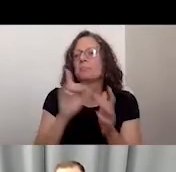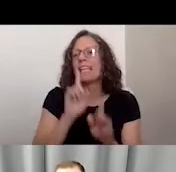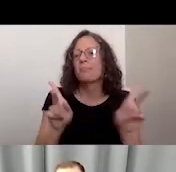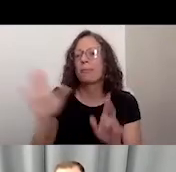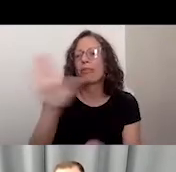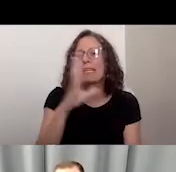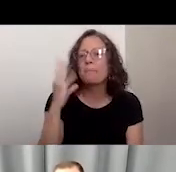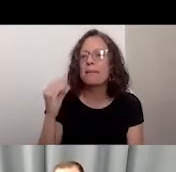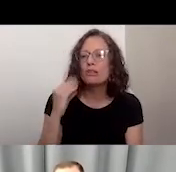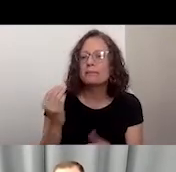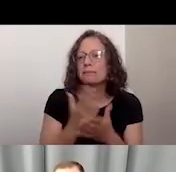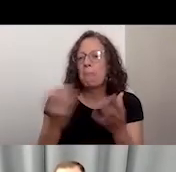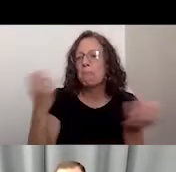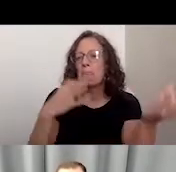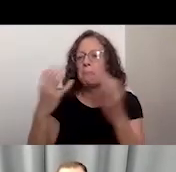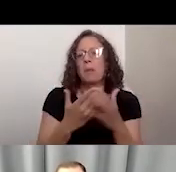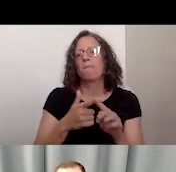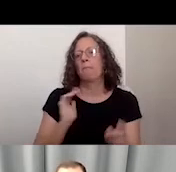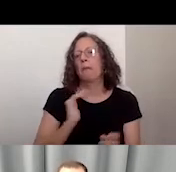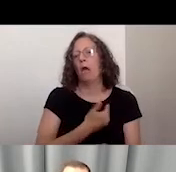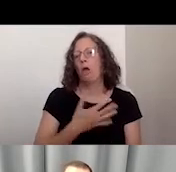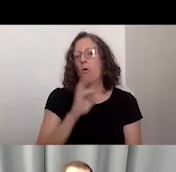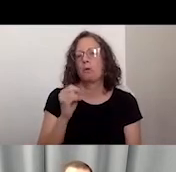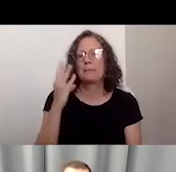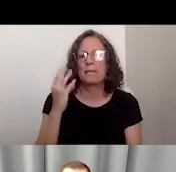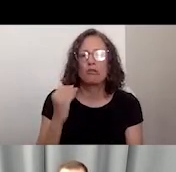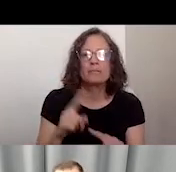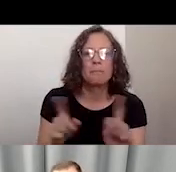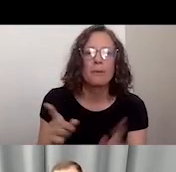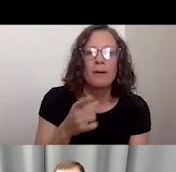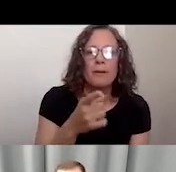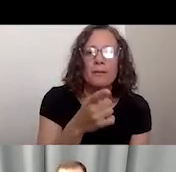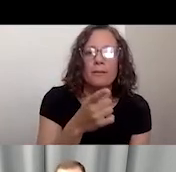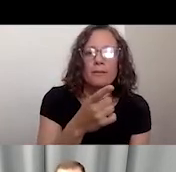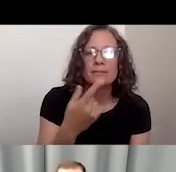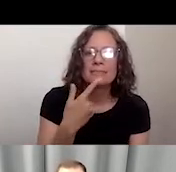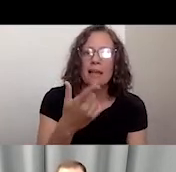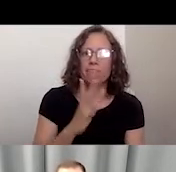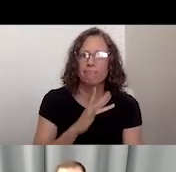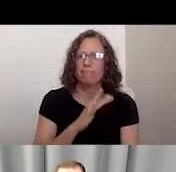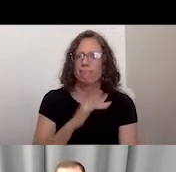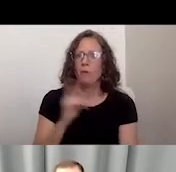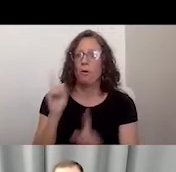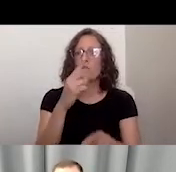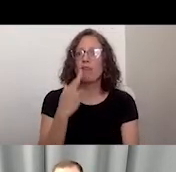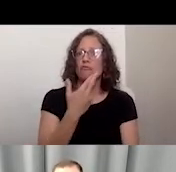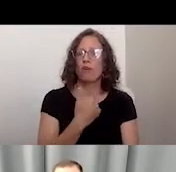but I asked a few deaf people some experiences of theirs, and some of these are my own